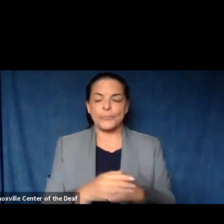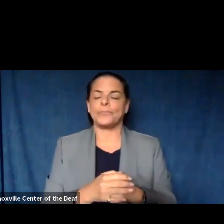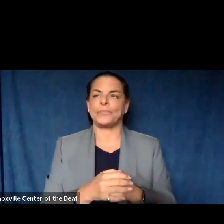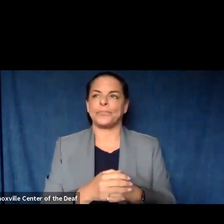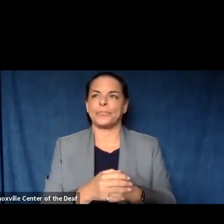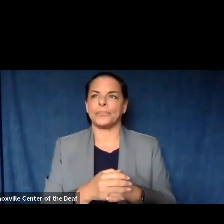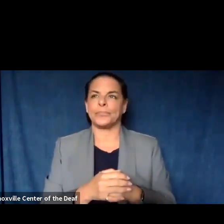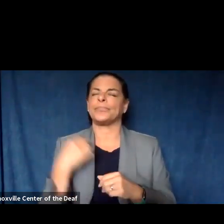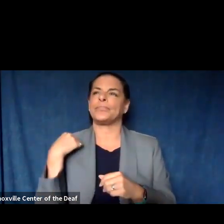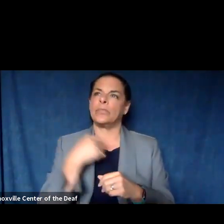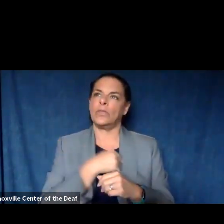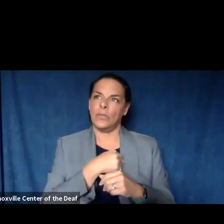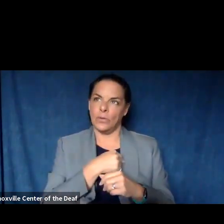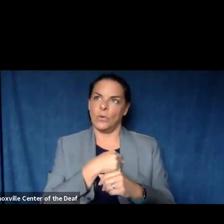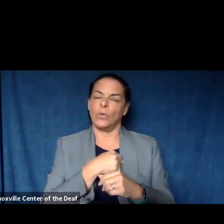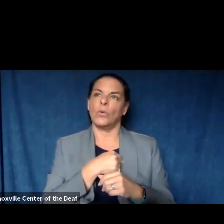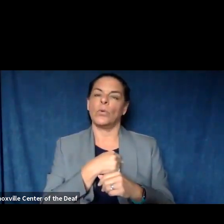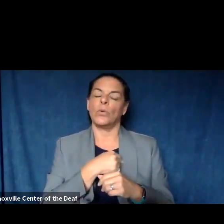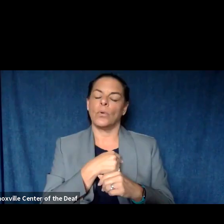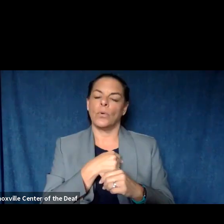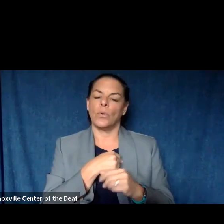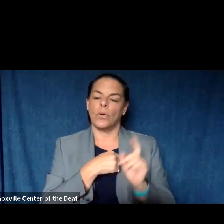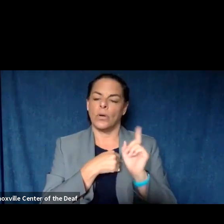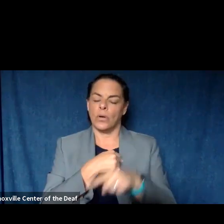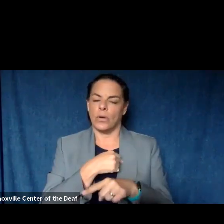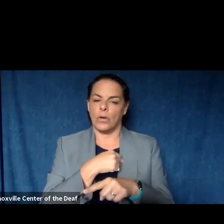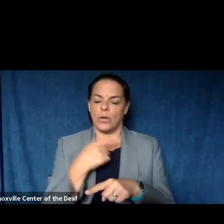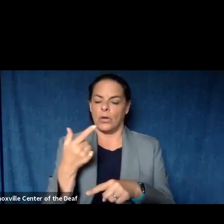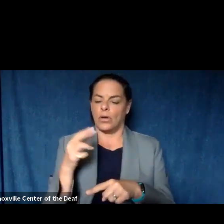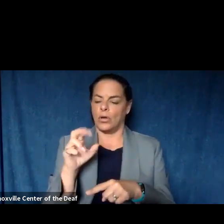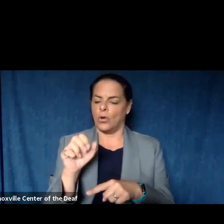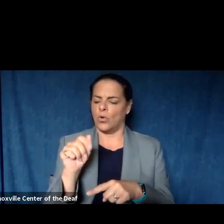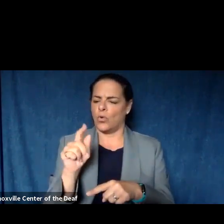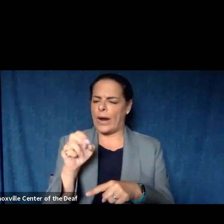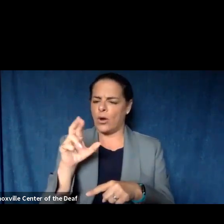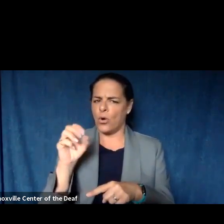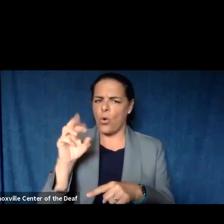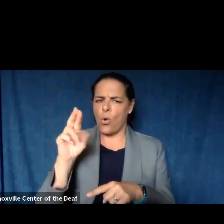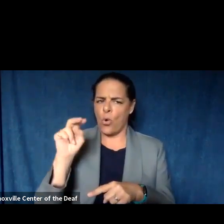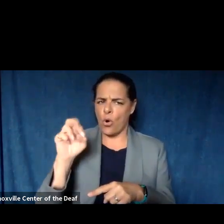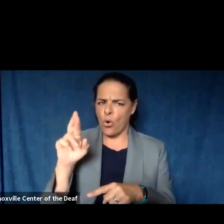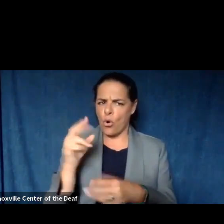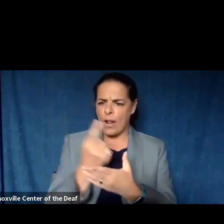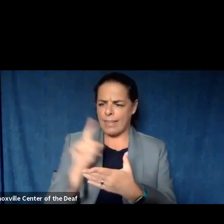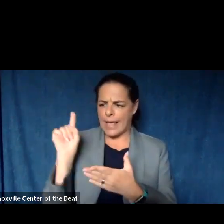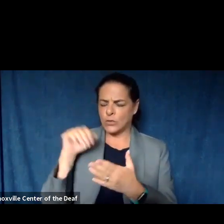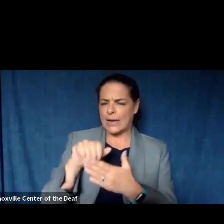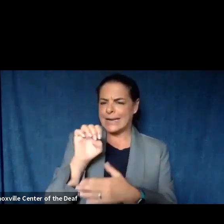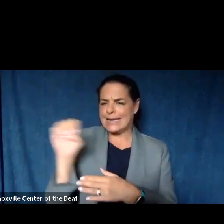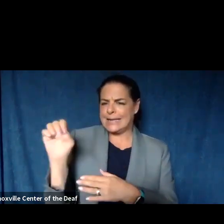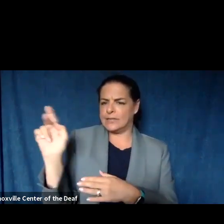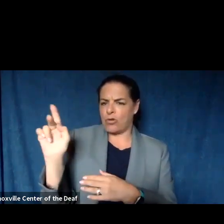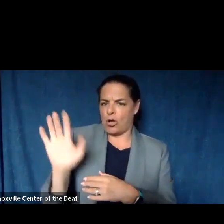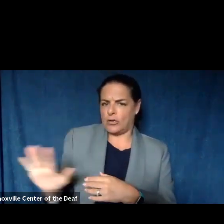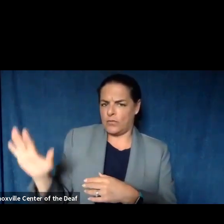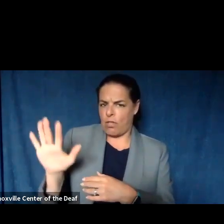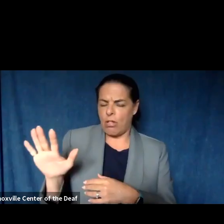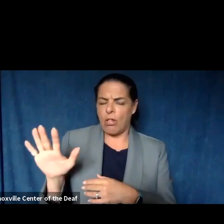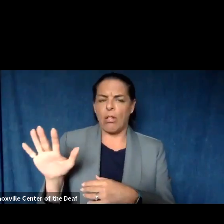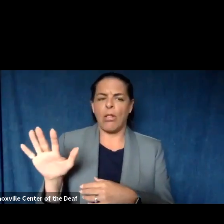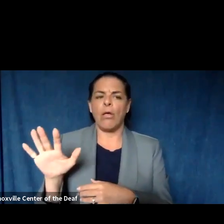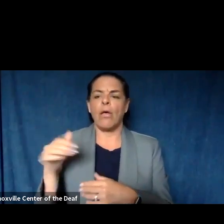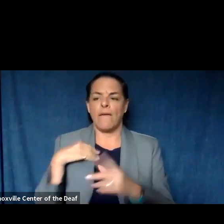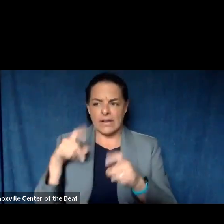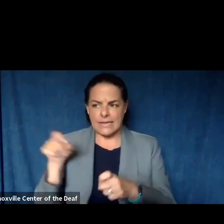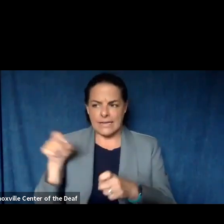at Greater Warner last week. So in East Knoxville, adding testing